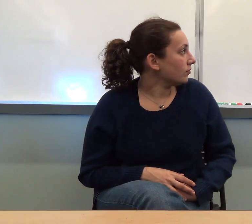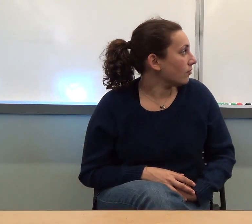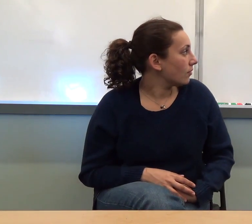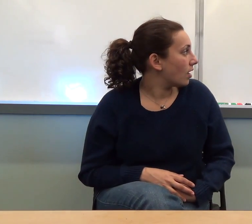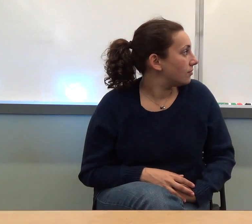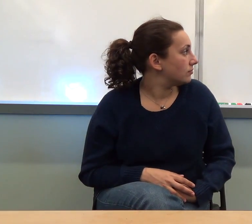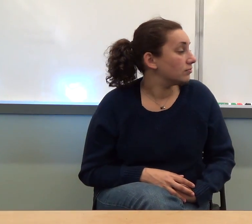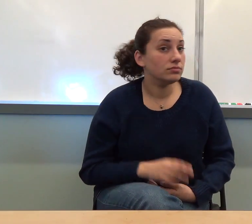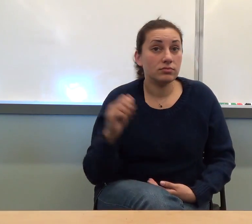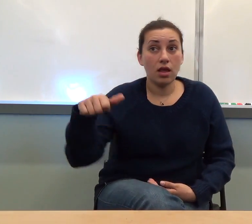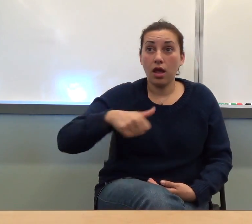Okay, any others in the homework?